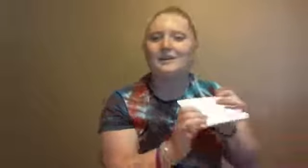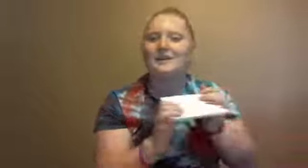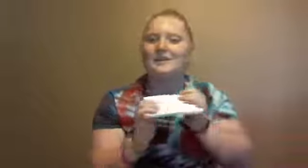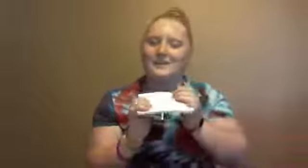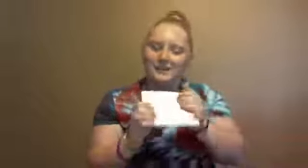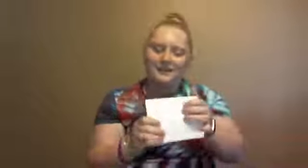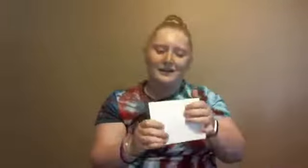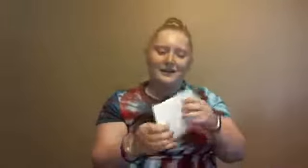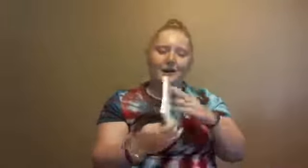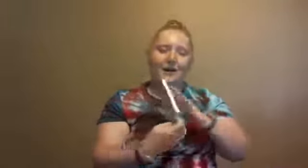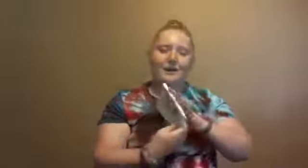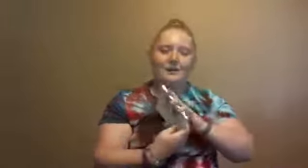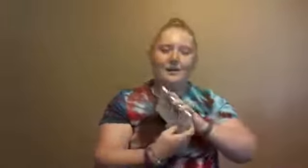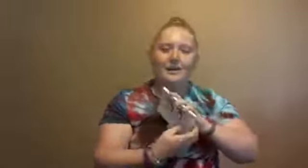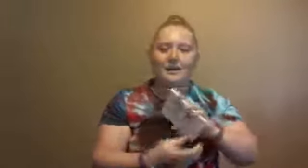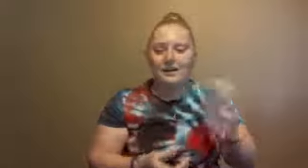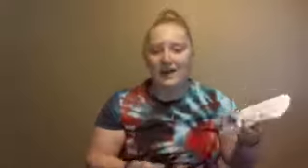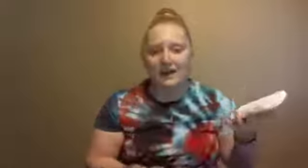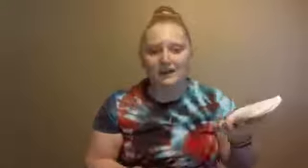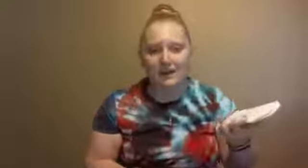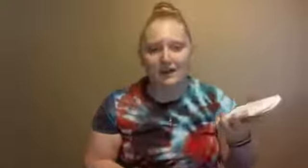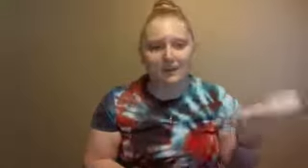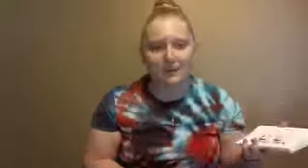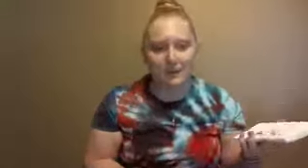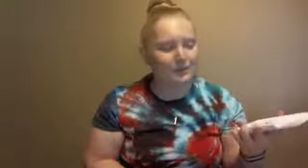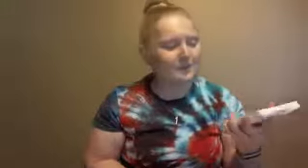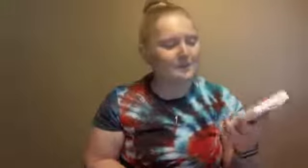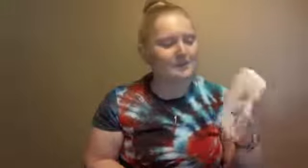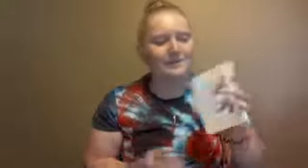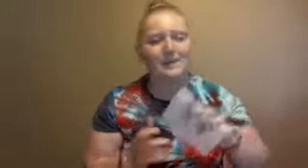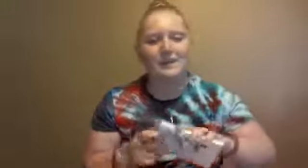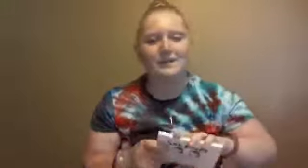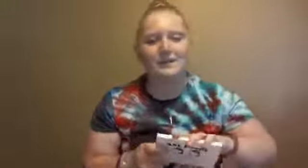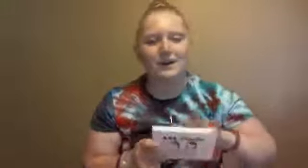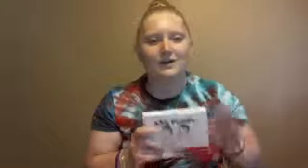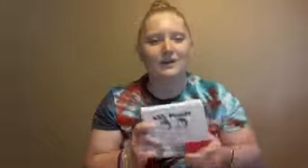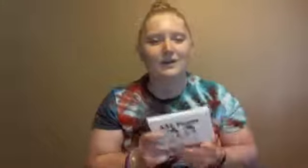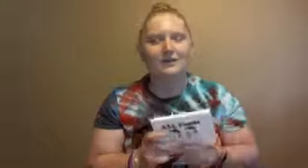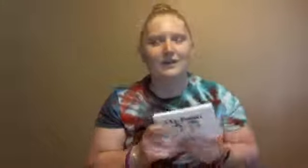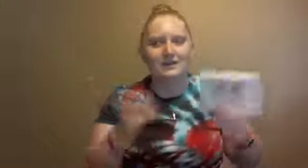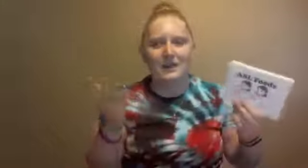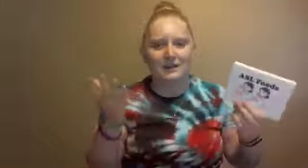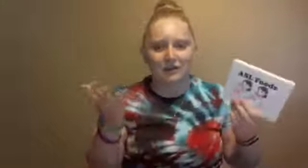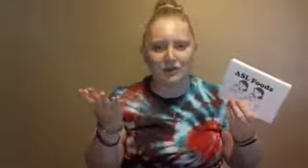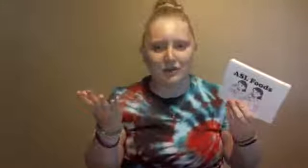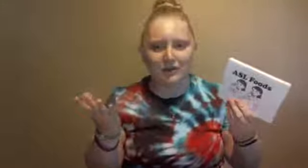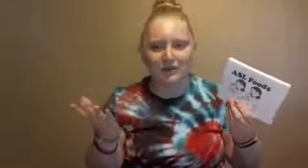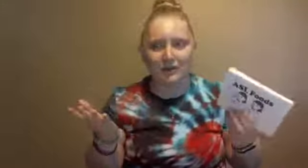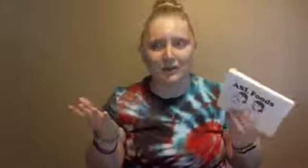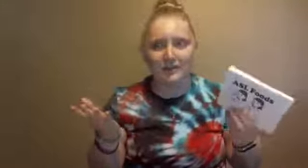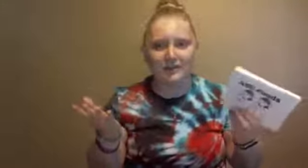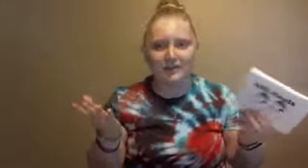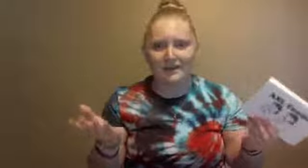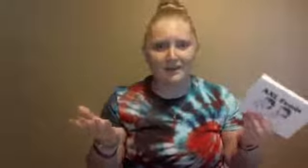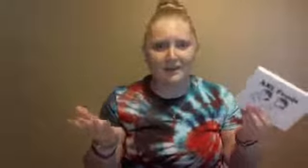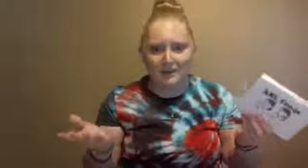need of ASL Foords. So the first sign you should know is what the sign for food